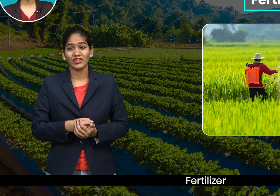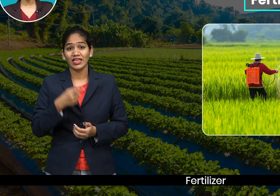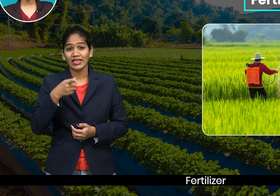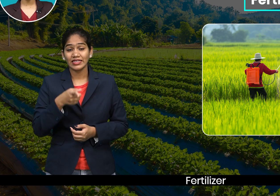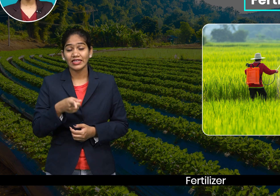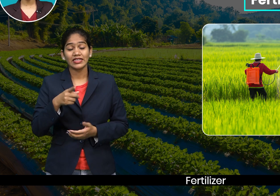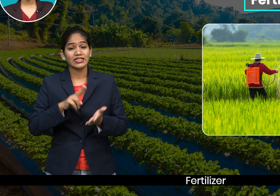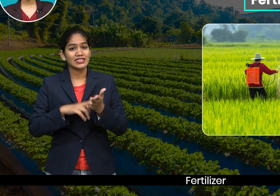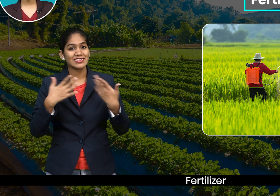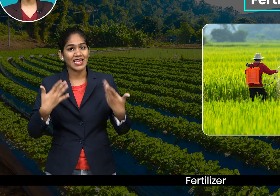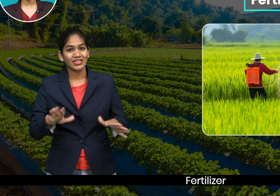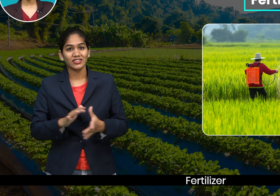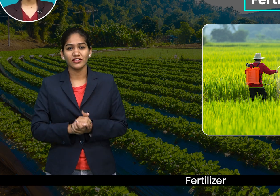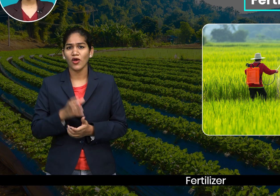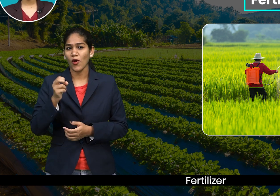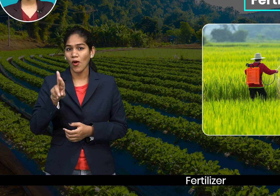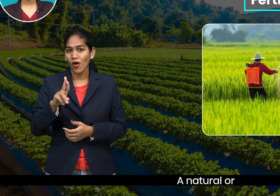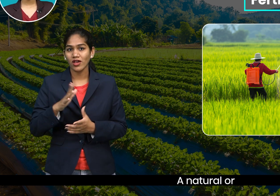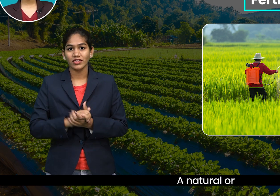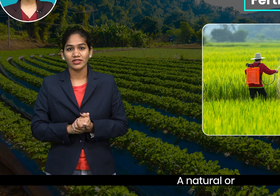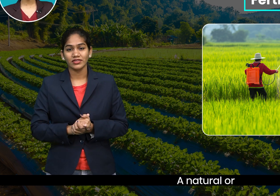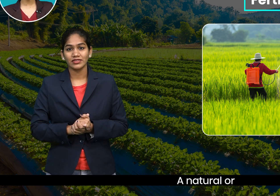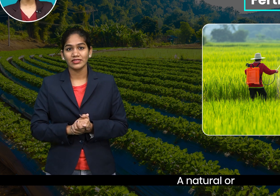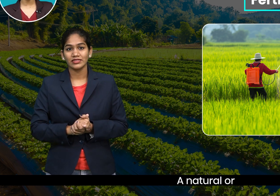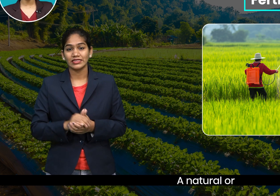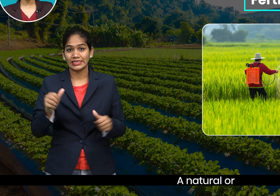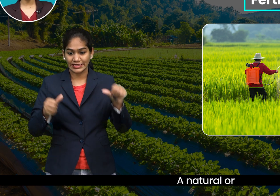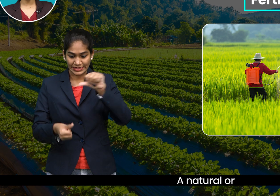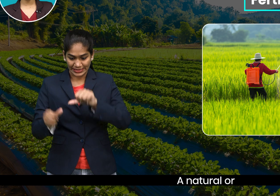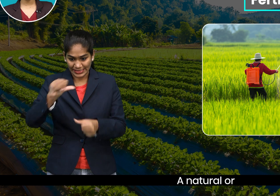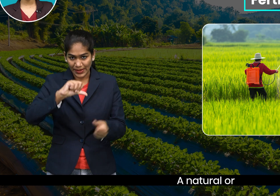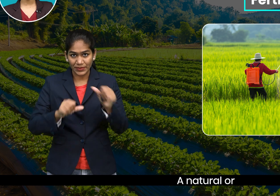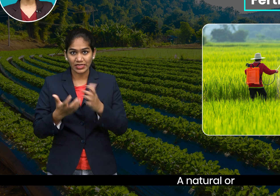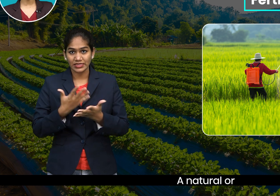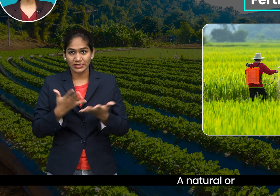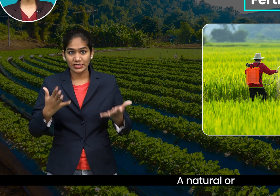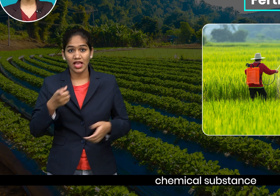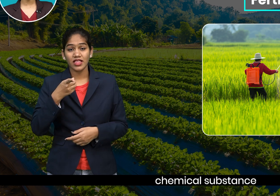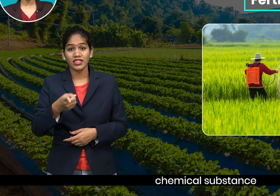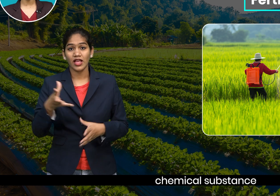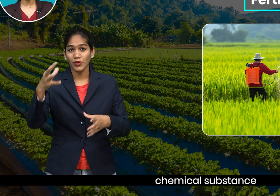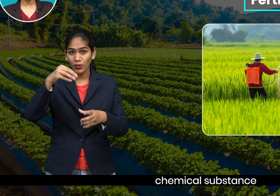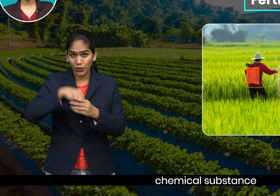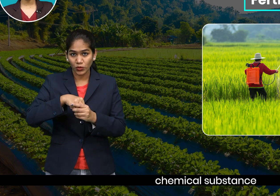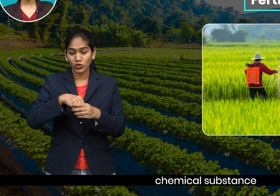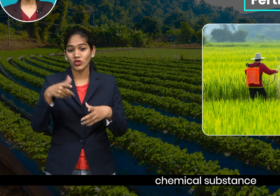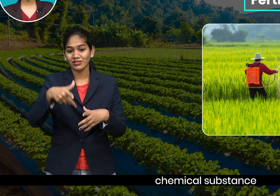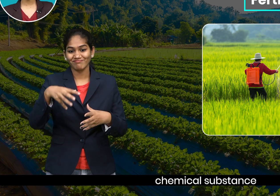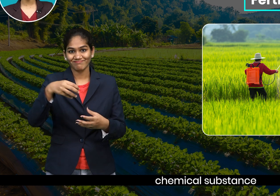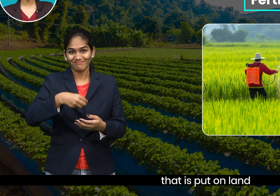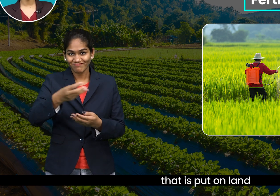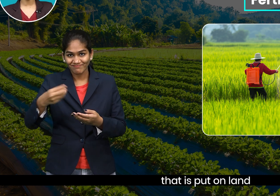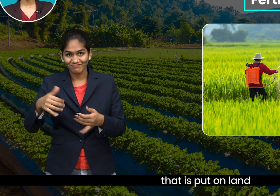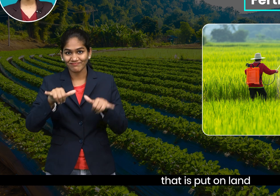a natural or chemical substance that is put on land